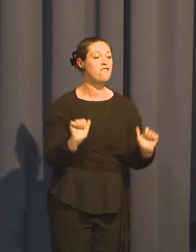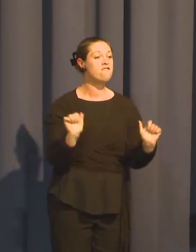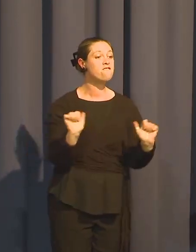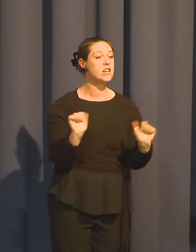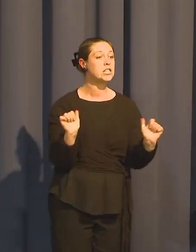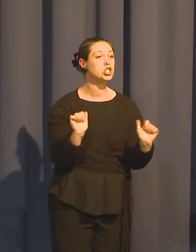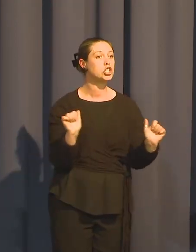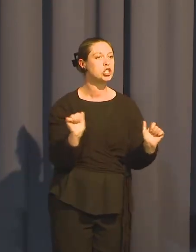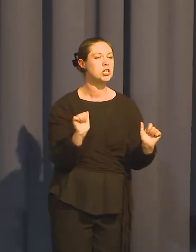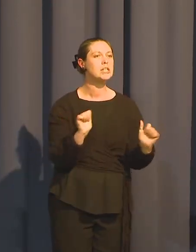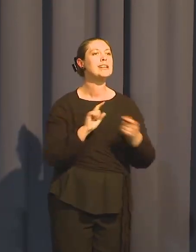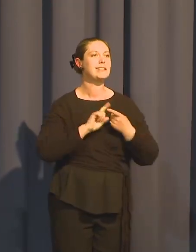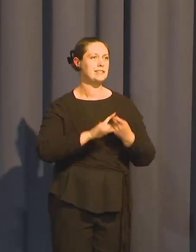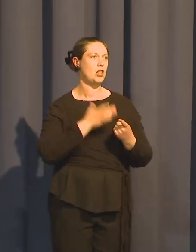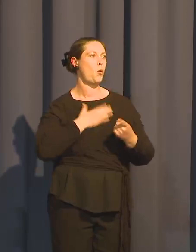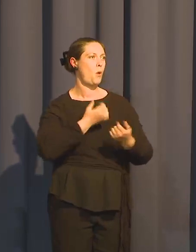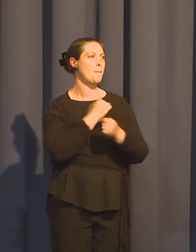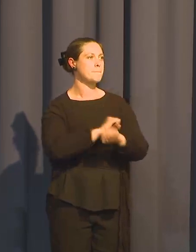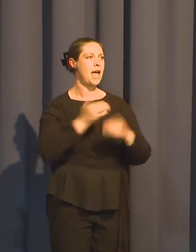is ongoing.